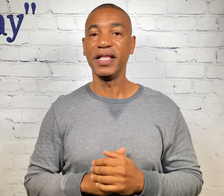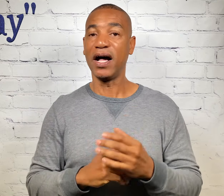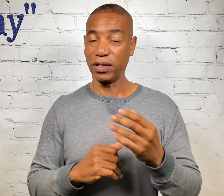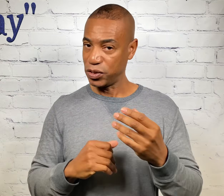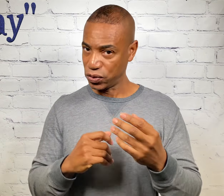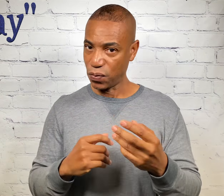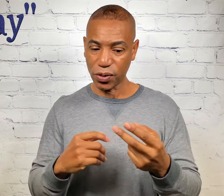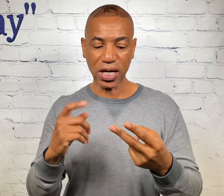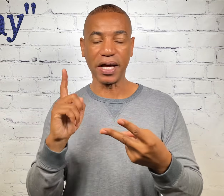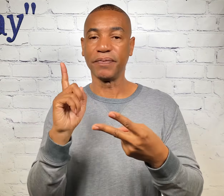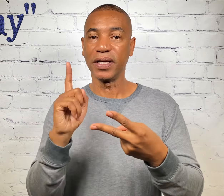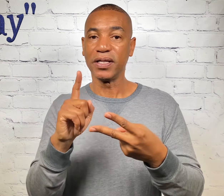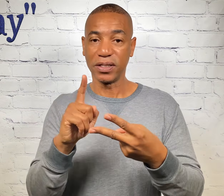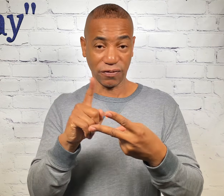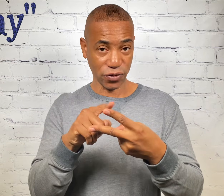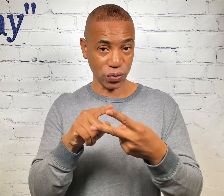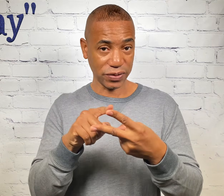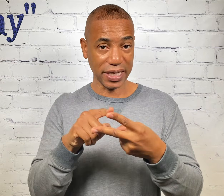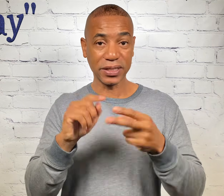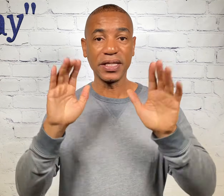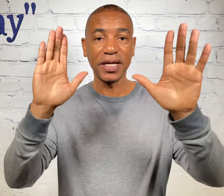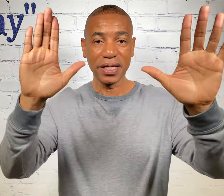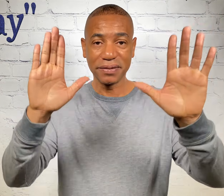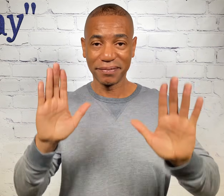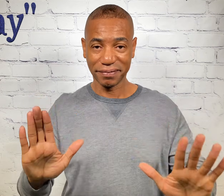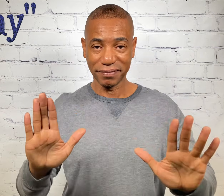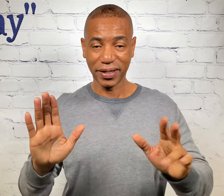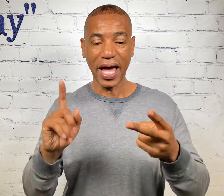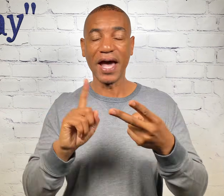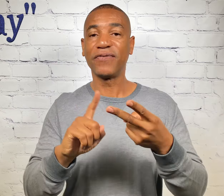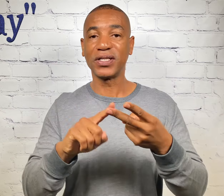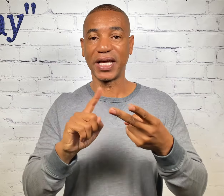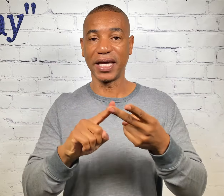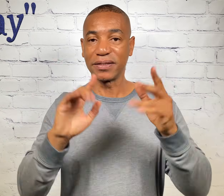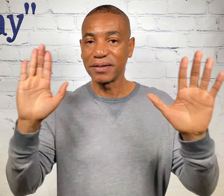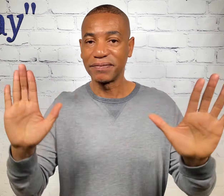Now, let me do that one more time. The first way of signing Sunday, and for the second.